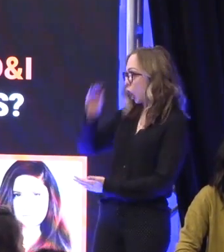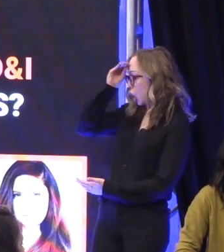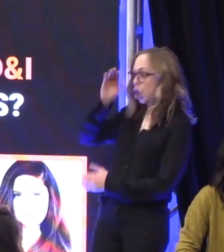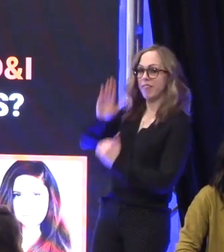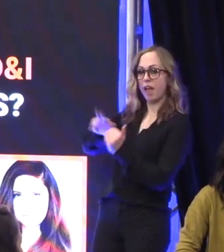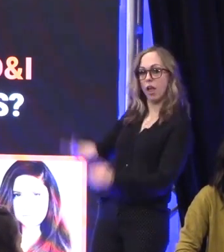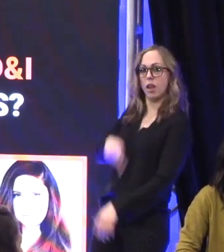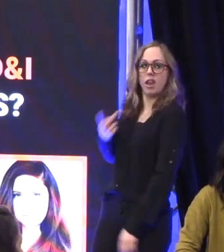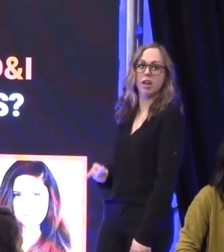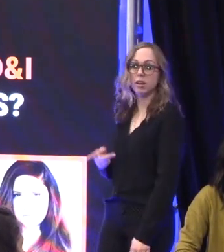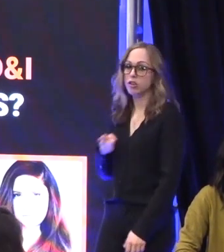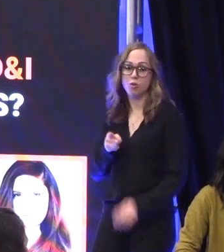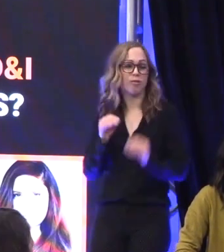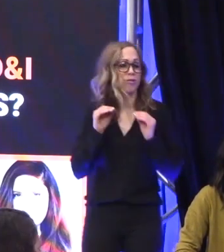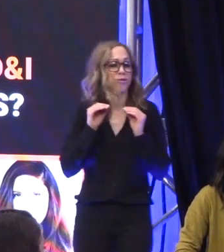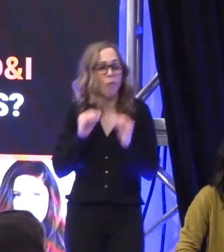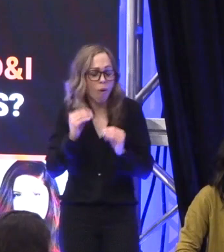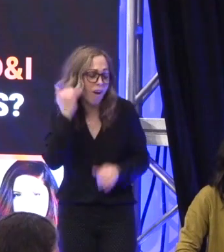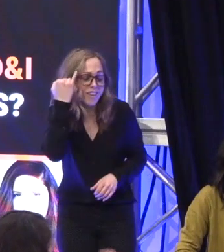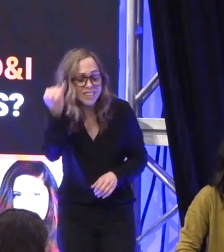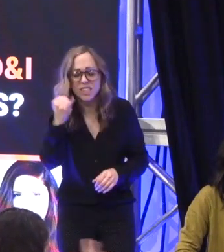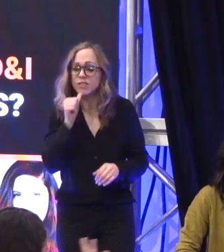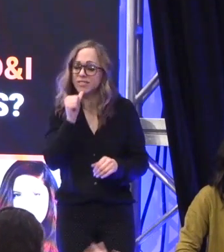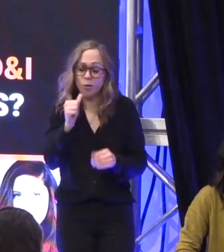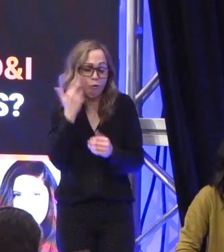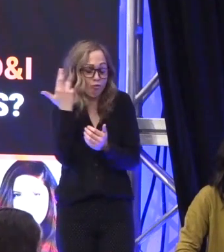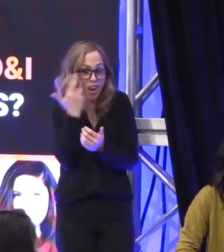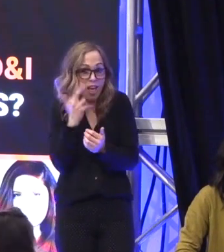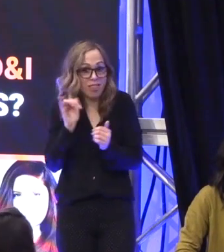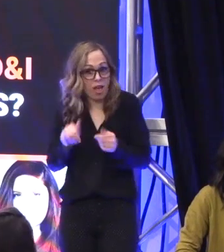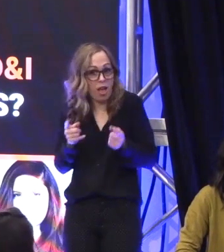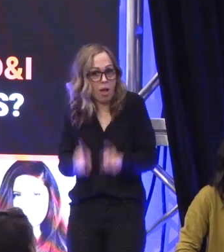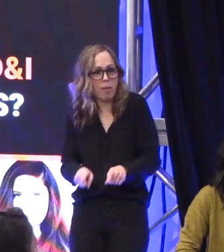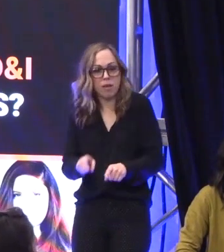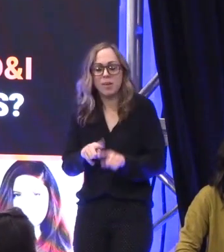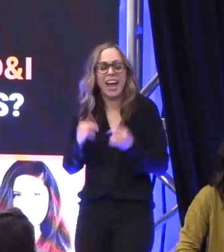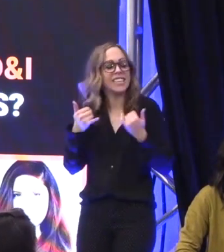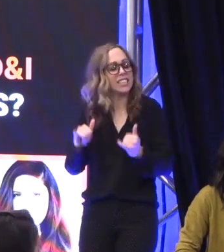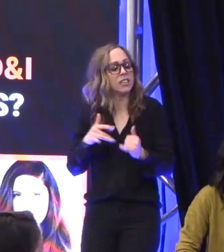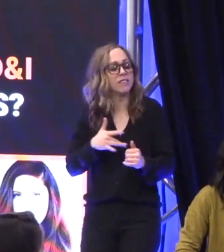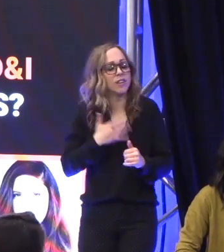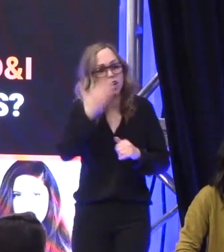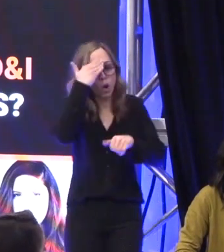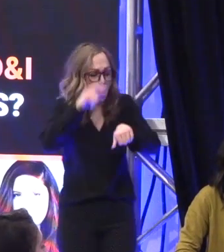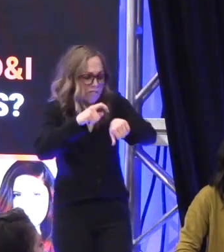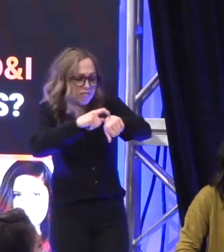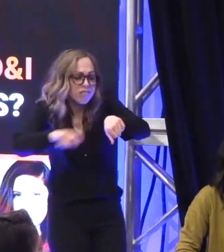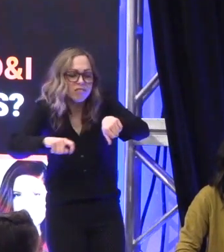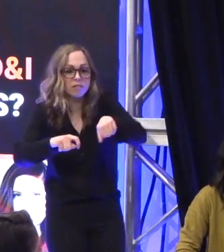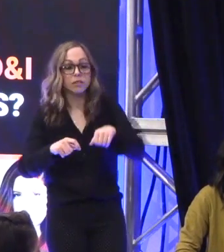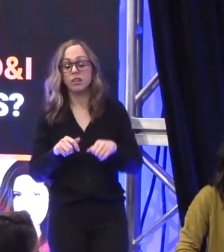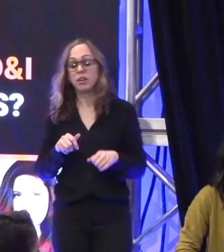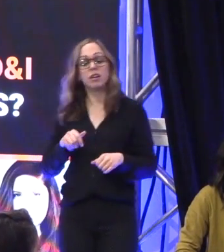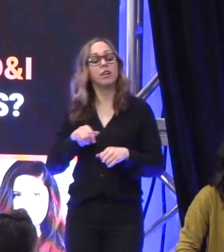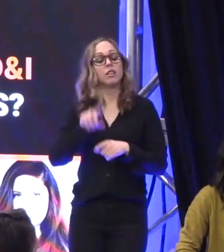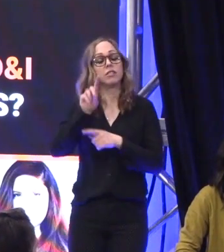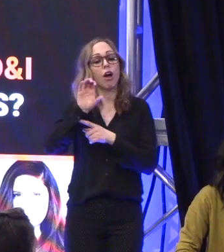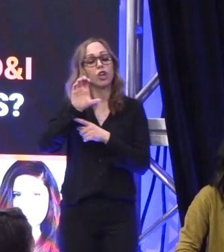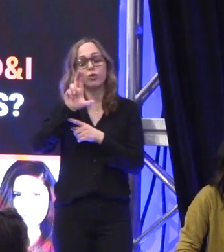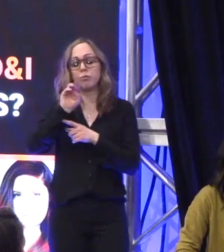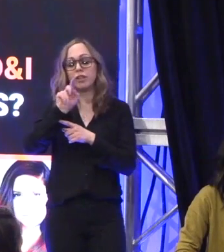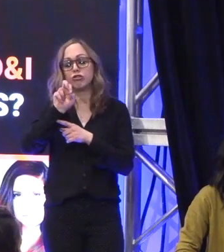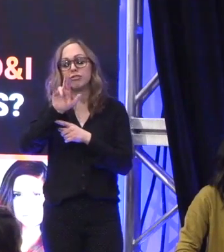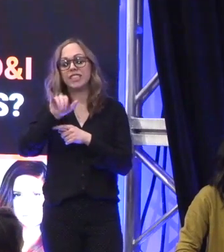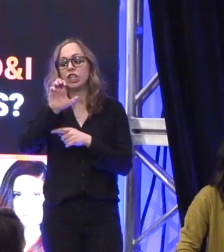me. You have no idea how much I learn from them. And I still don't know nearly enough. Somebody mentioned earlier the documentary Crip Cramp, which